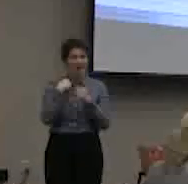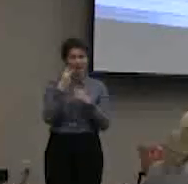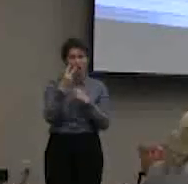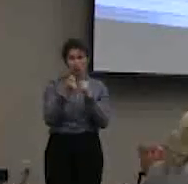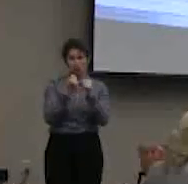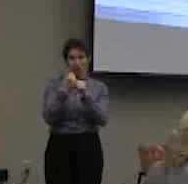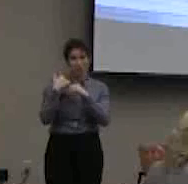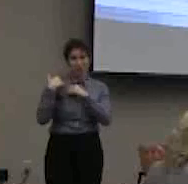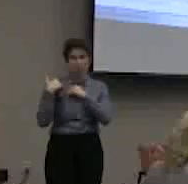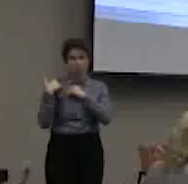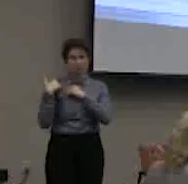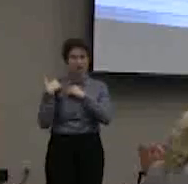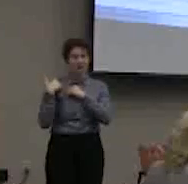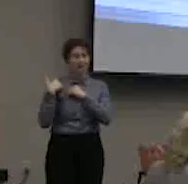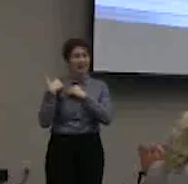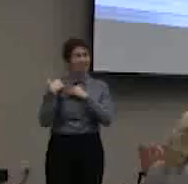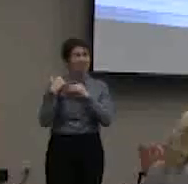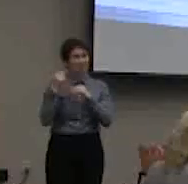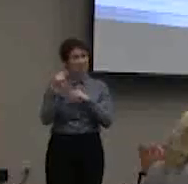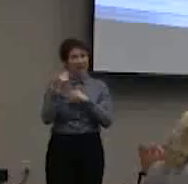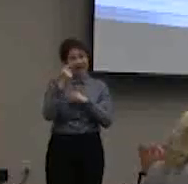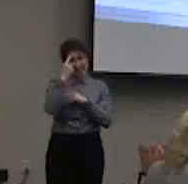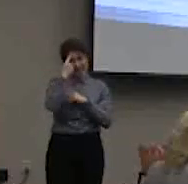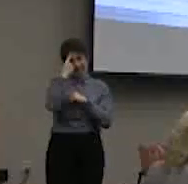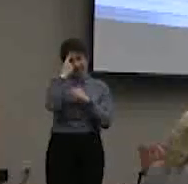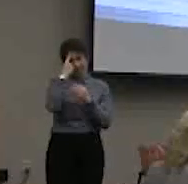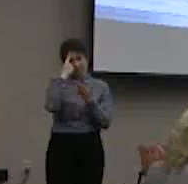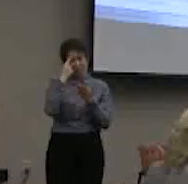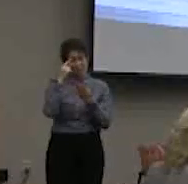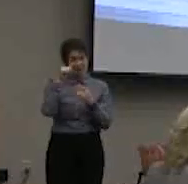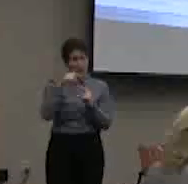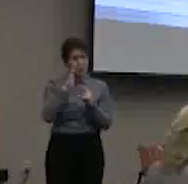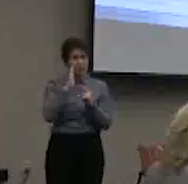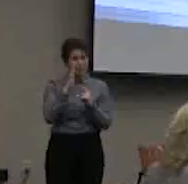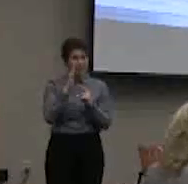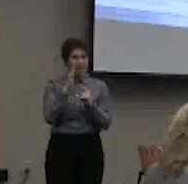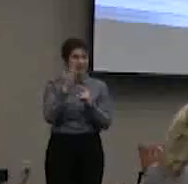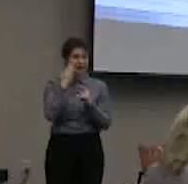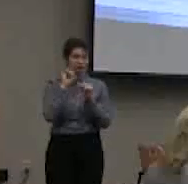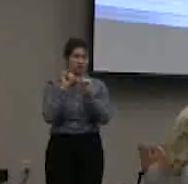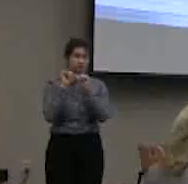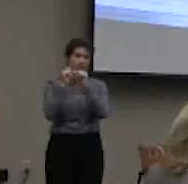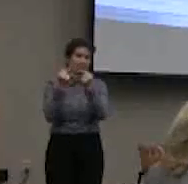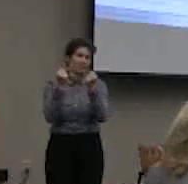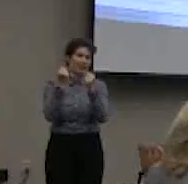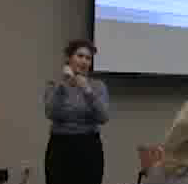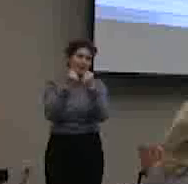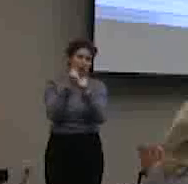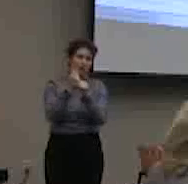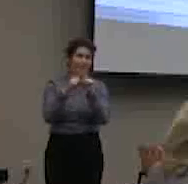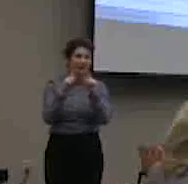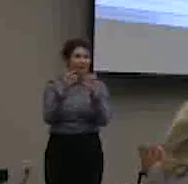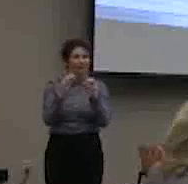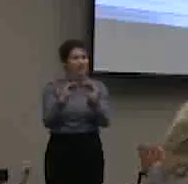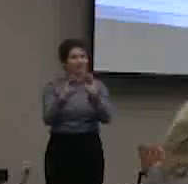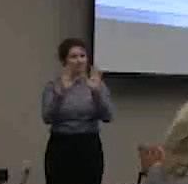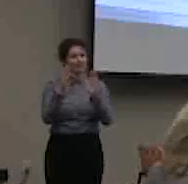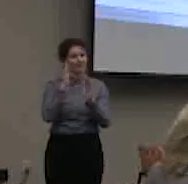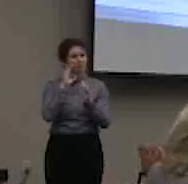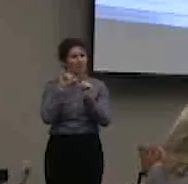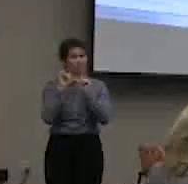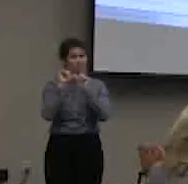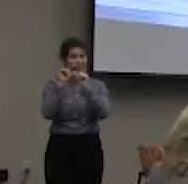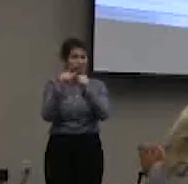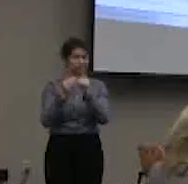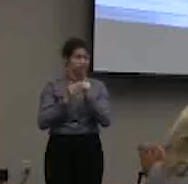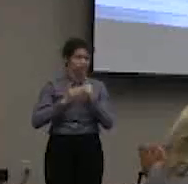I do think this will be decade-long work, so I do want to be transparent about that. I think this will go